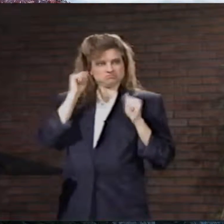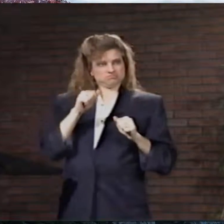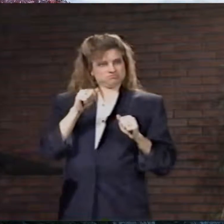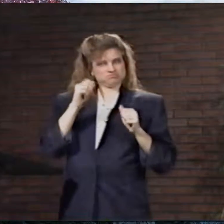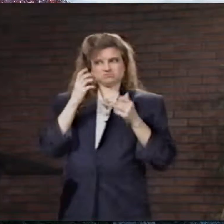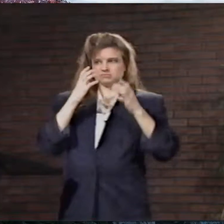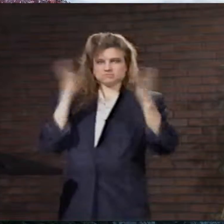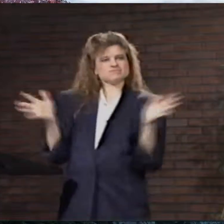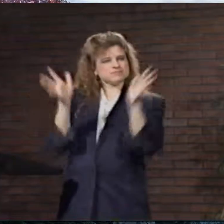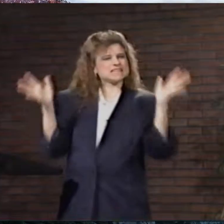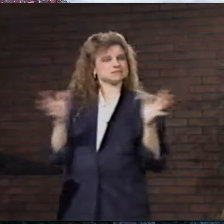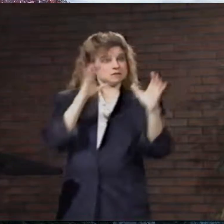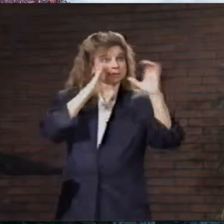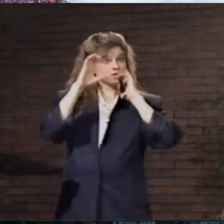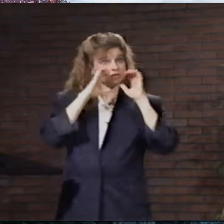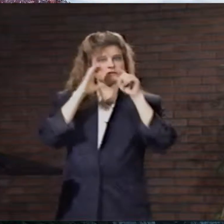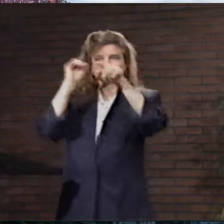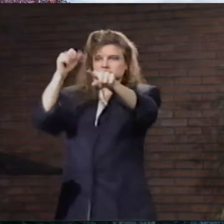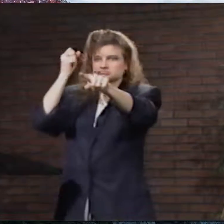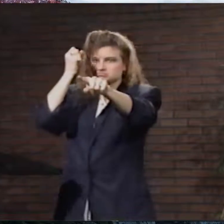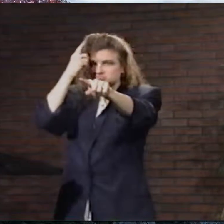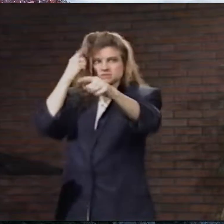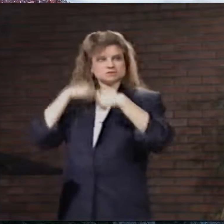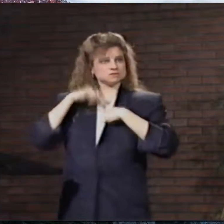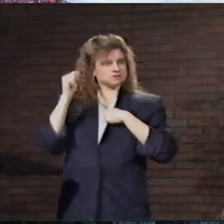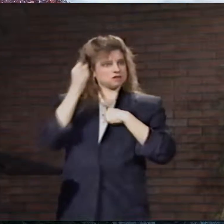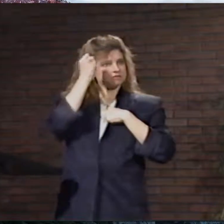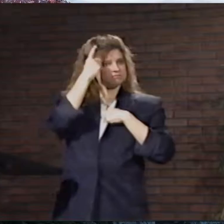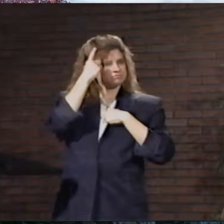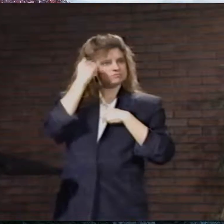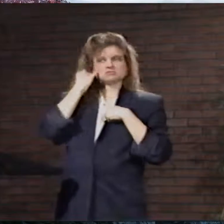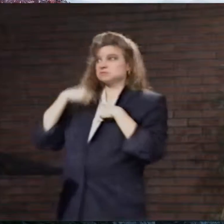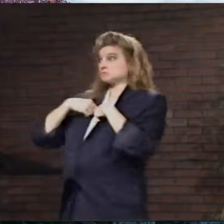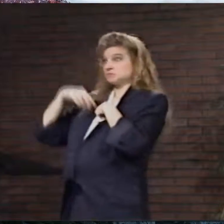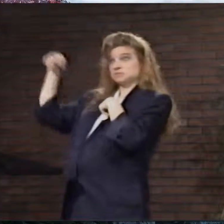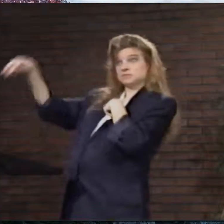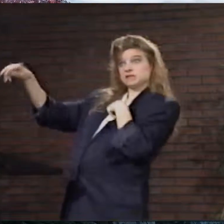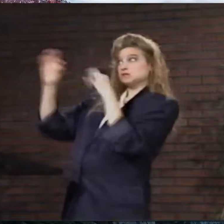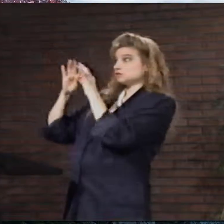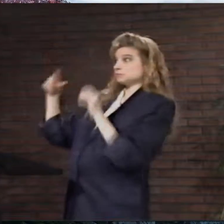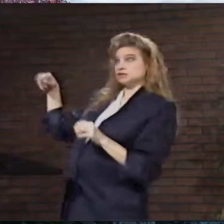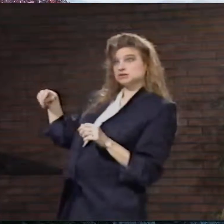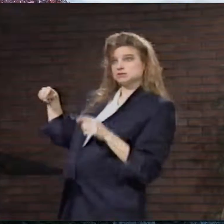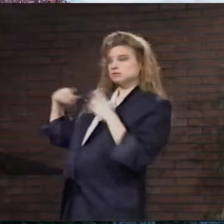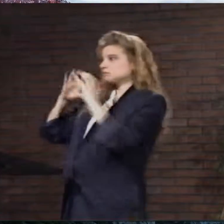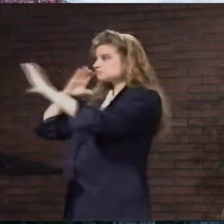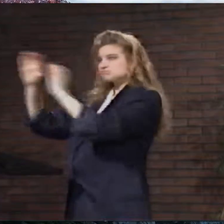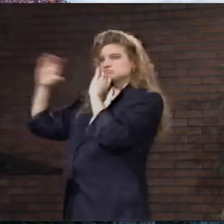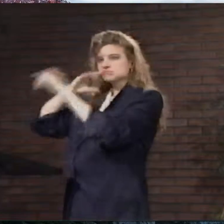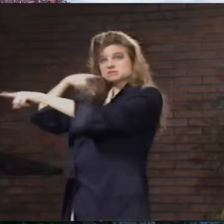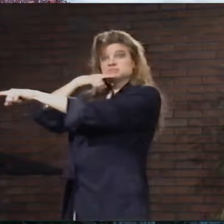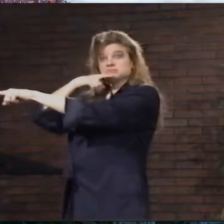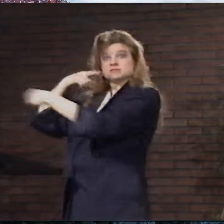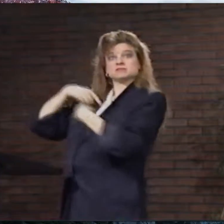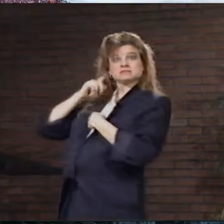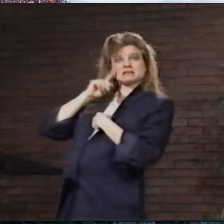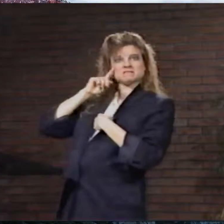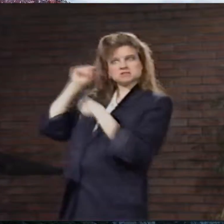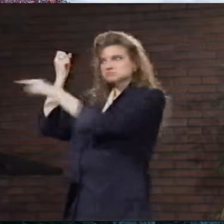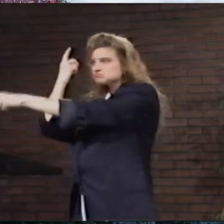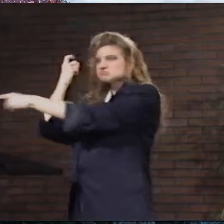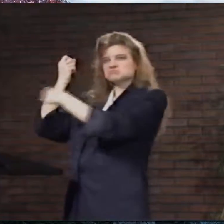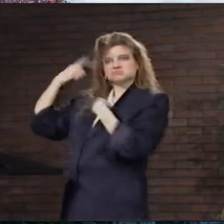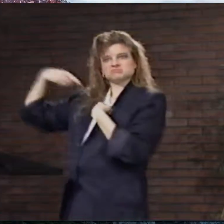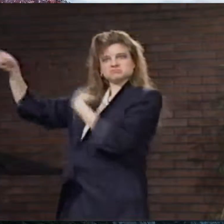So a qualified interpreter should facilitate communication so that all parties involved understand each other.